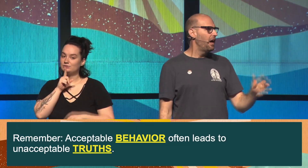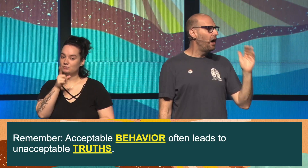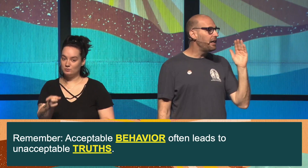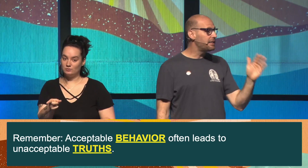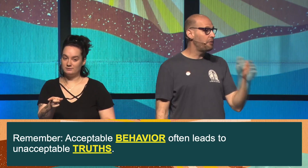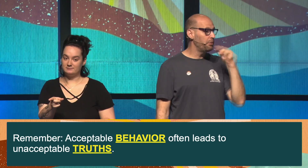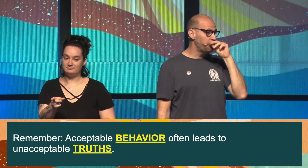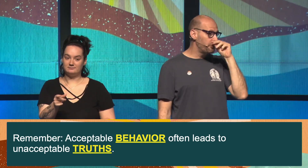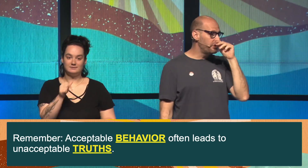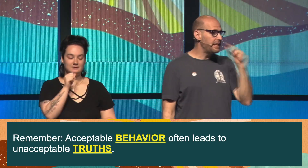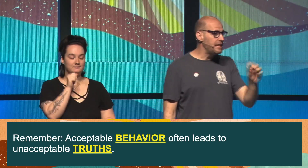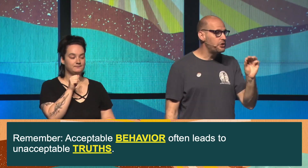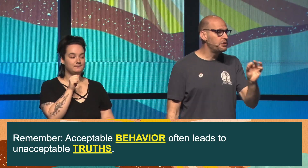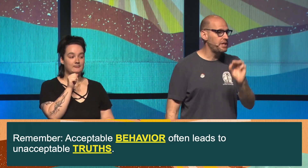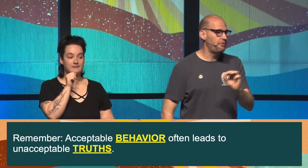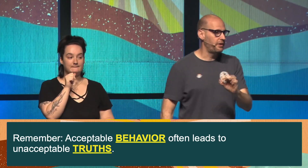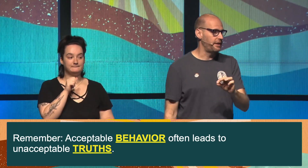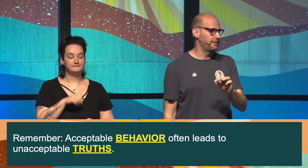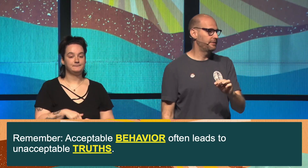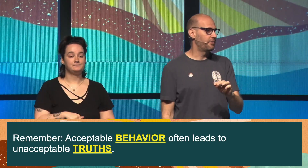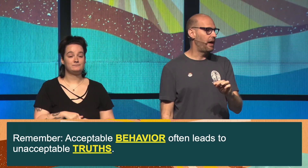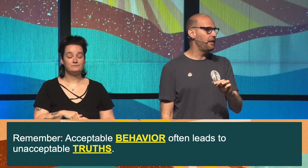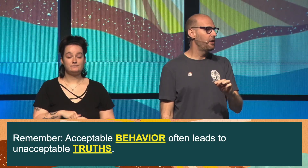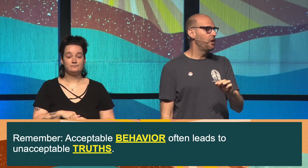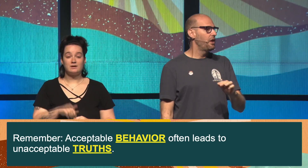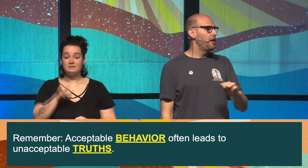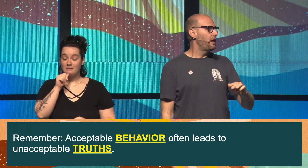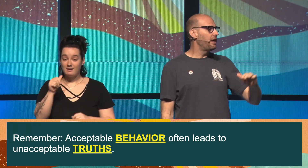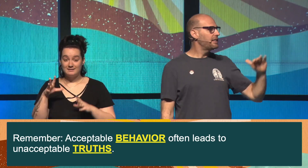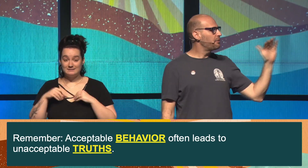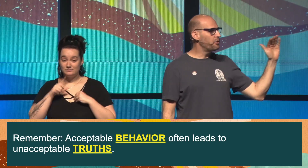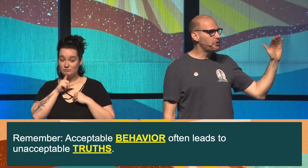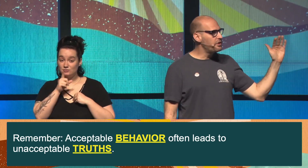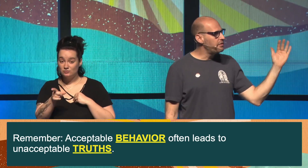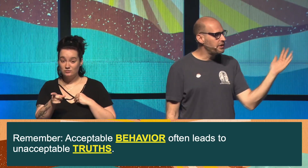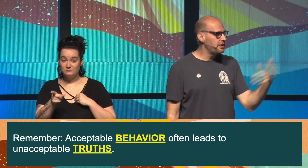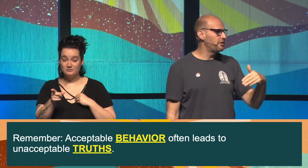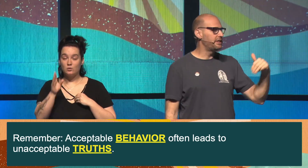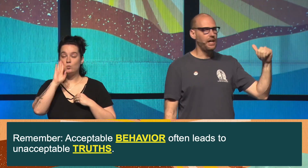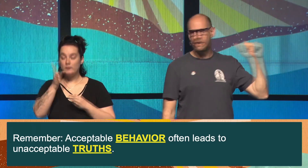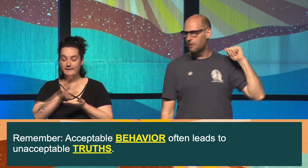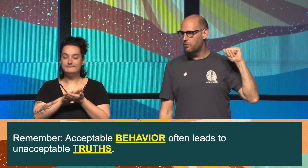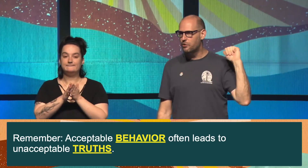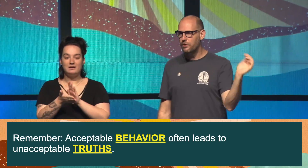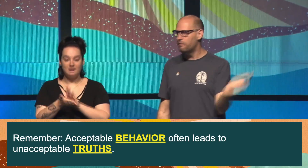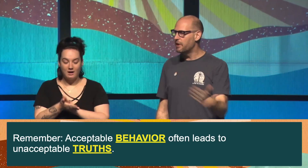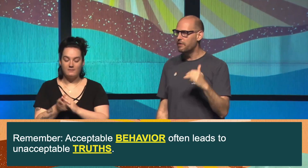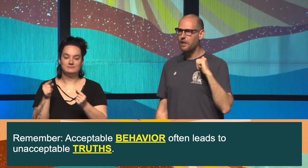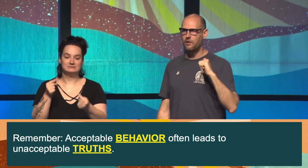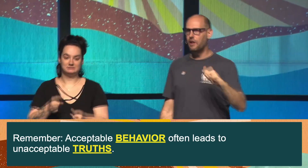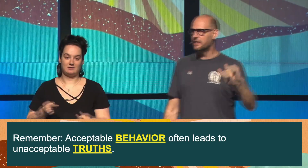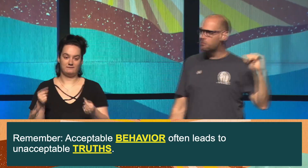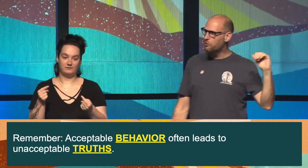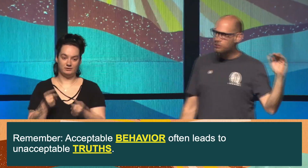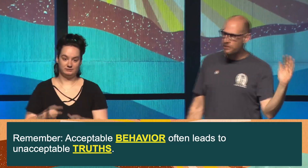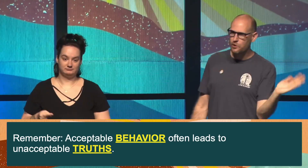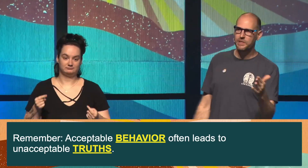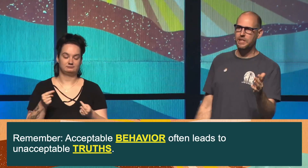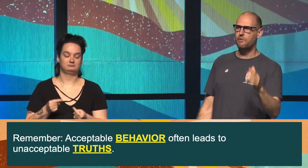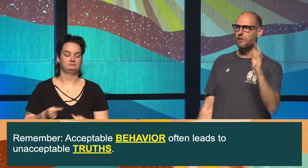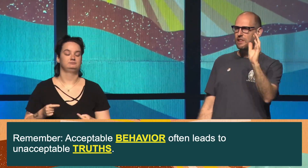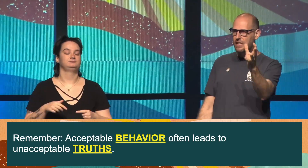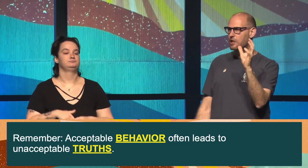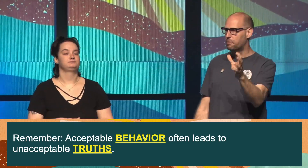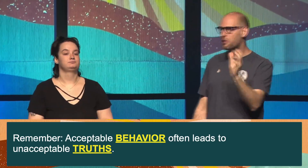okay? Unacceptable truths lead to suffering, right? Unacceptable truth of illiteracy, unacceptable truth of fear of the other, unacceptable truth of